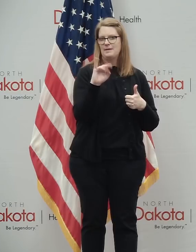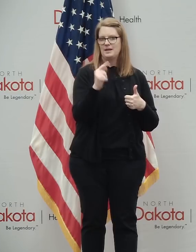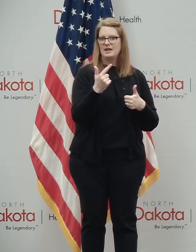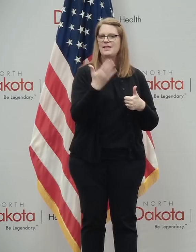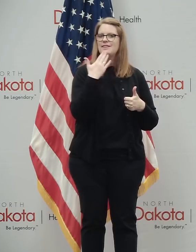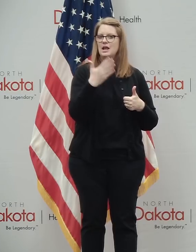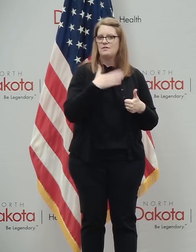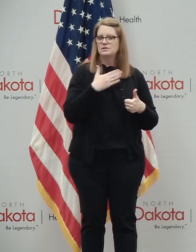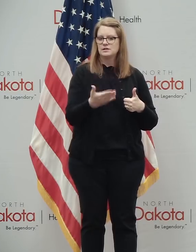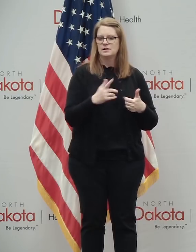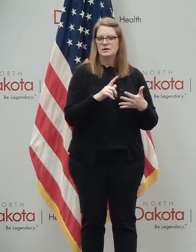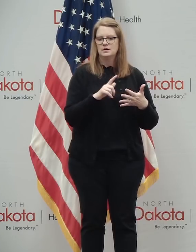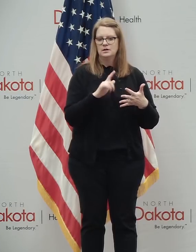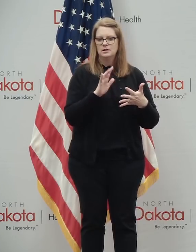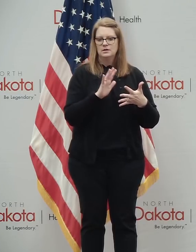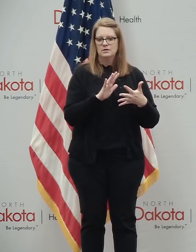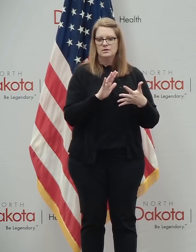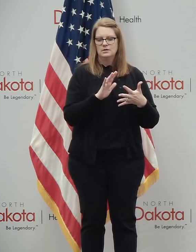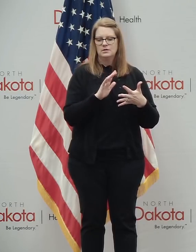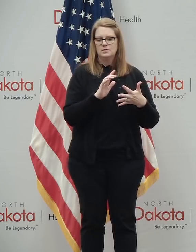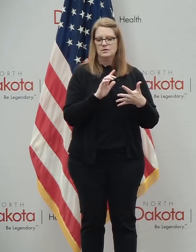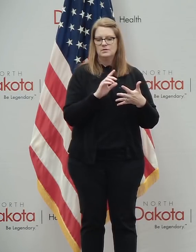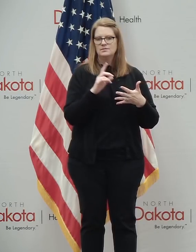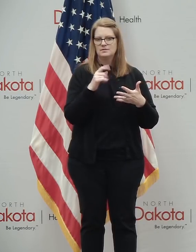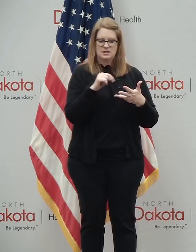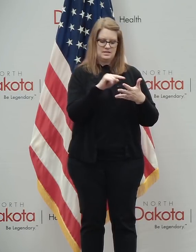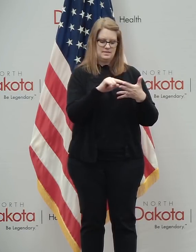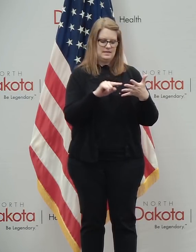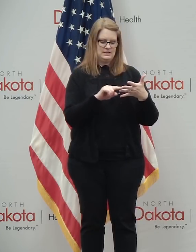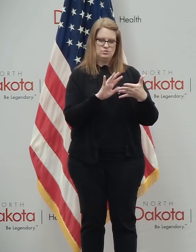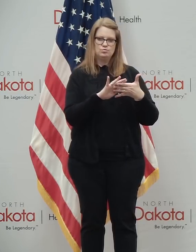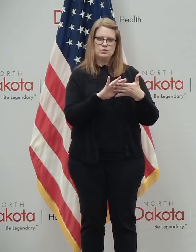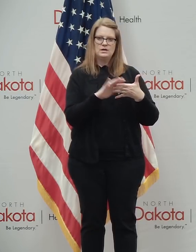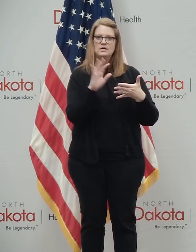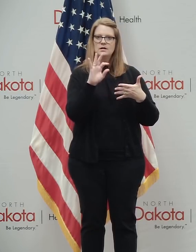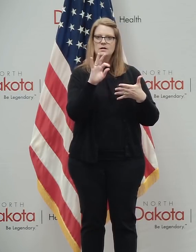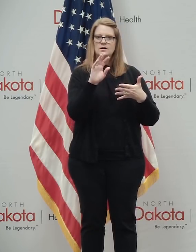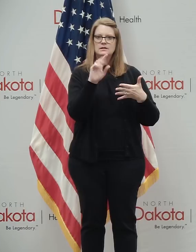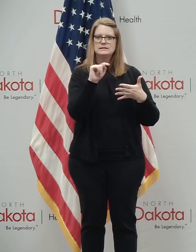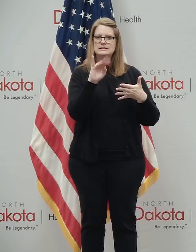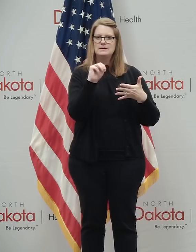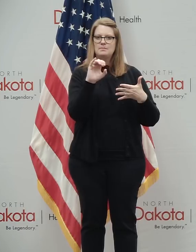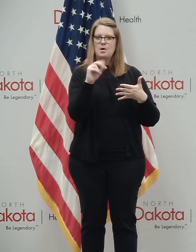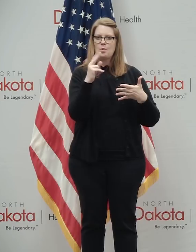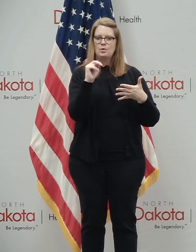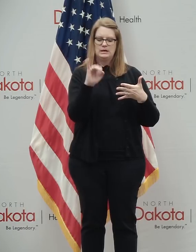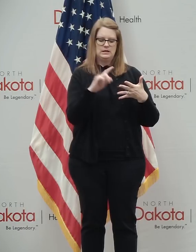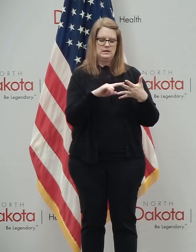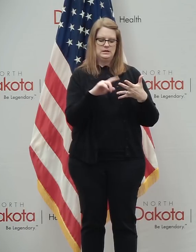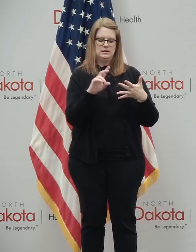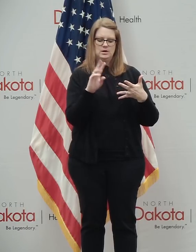up. 3 more of the task force members we're going to hear from here today: Fargo Mayor Tim Mahoney, West Fargo